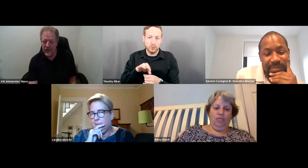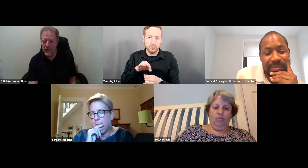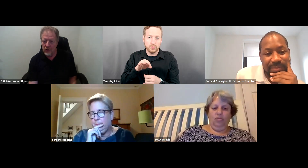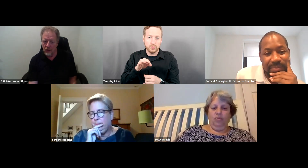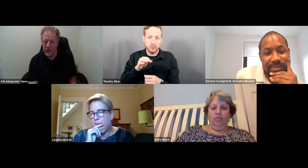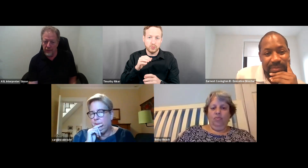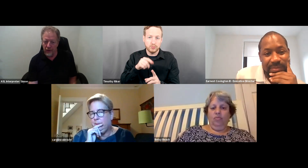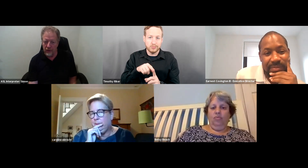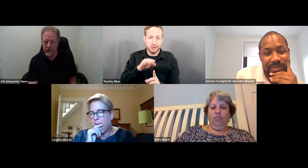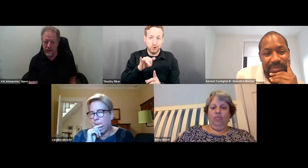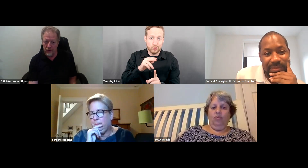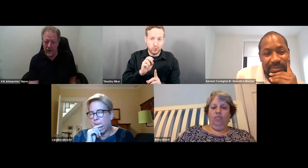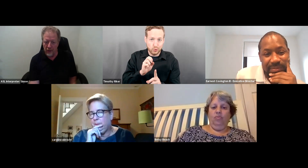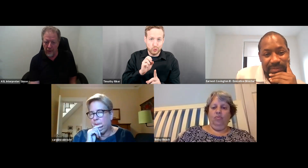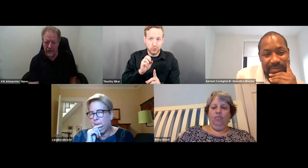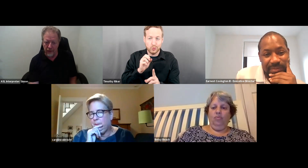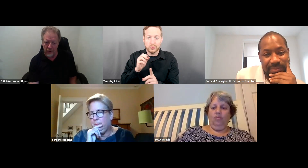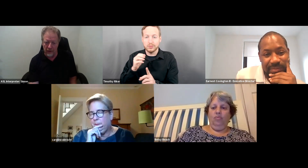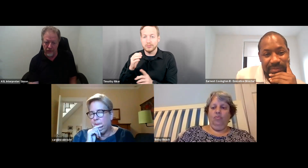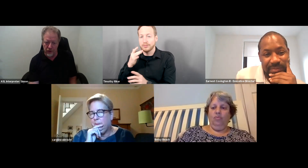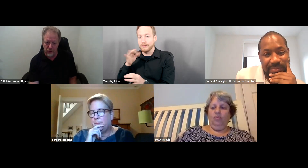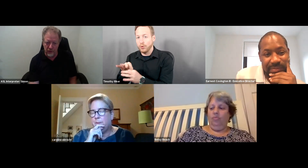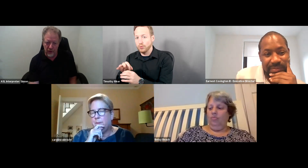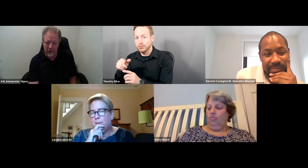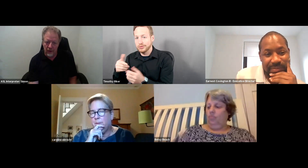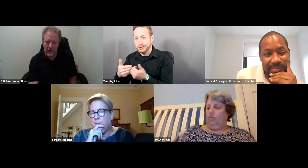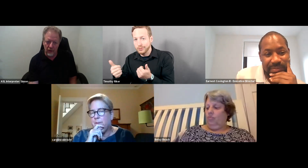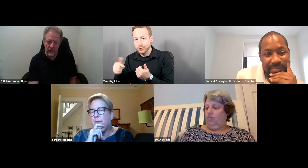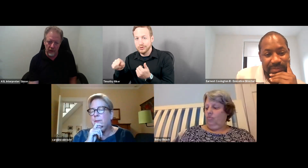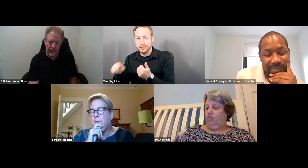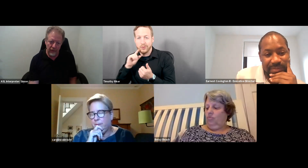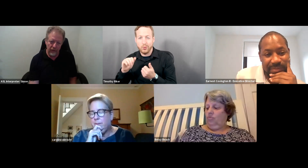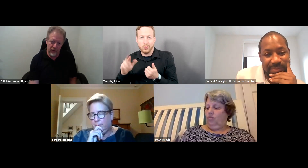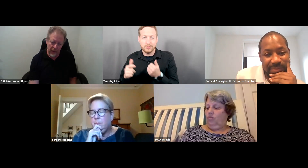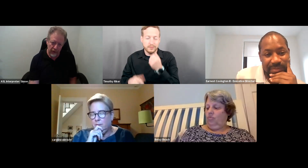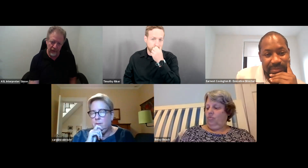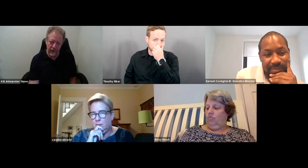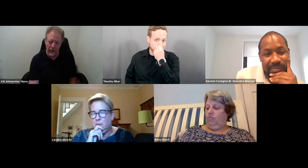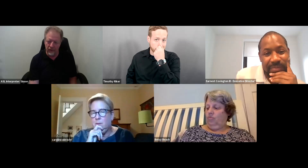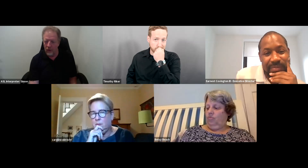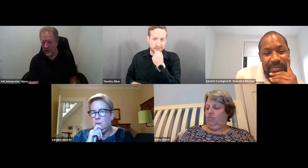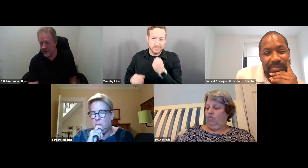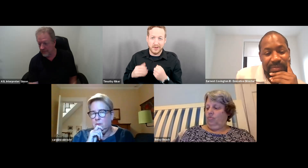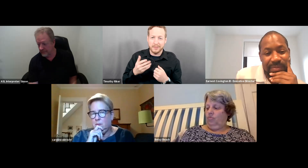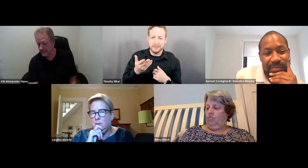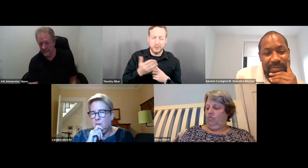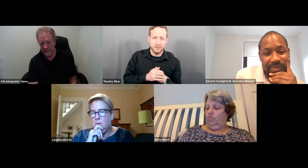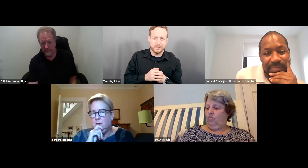meetings. So do you prefer to vote on the matter for the month of June and then vote separately for the month of